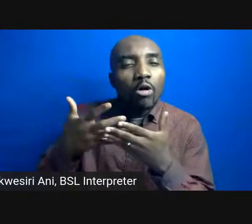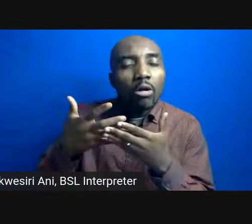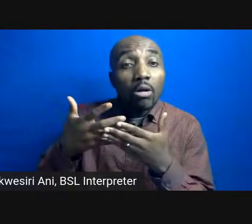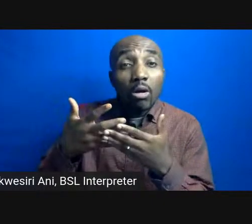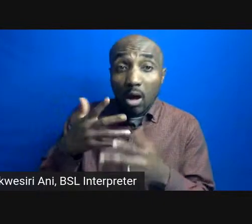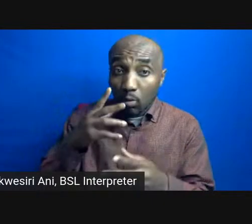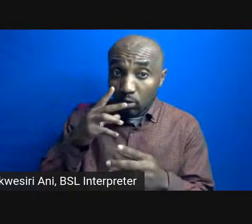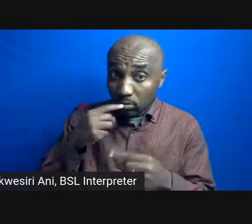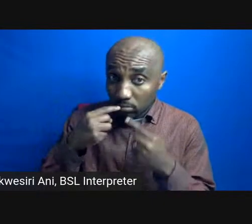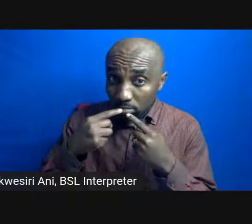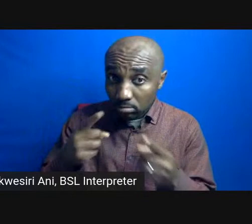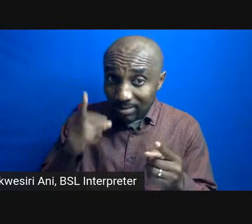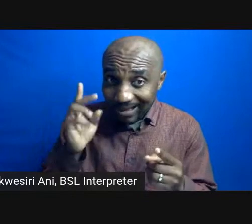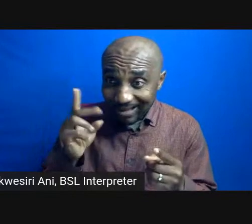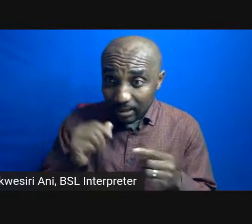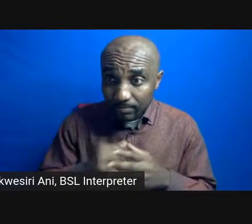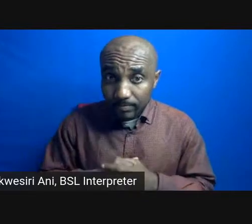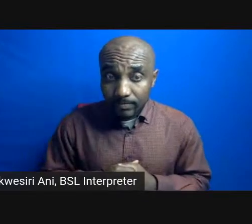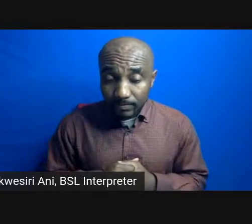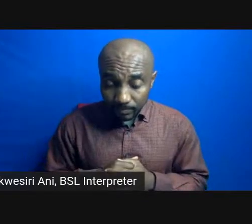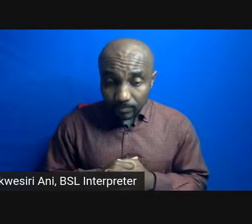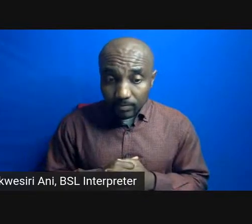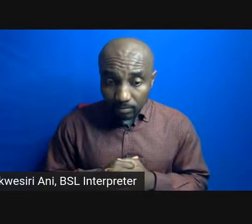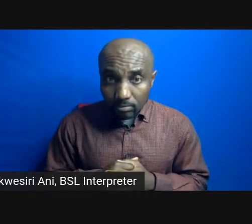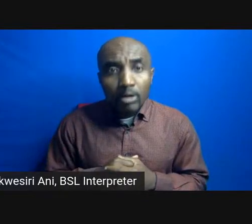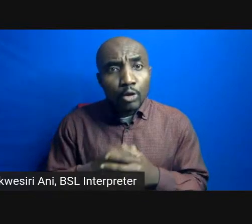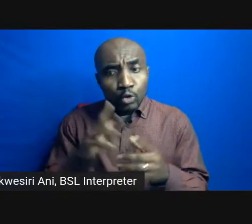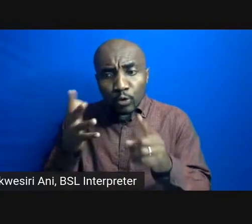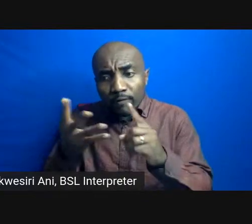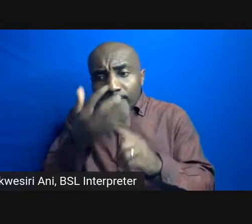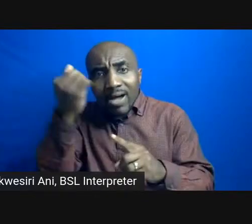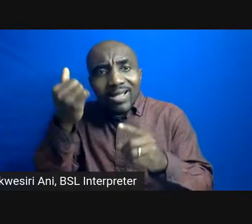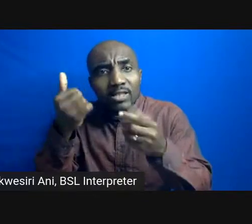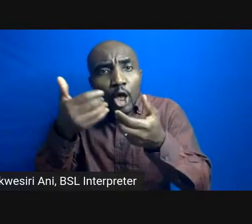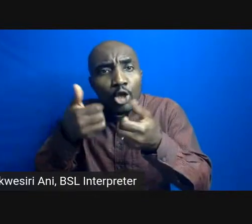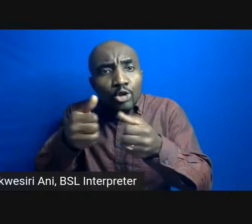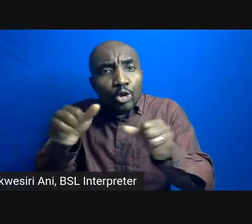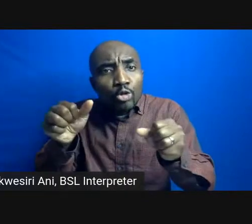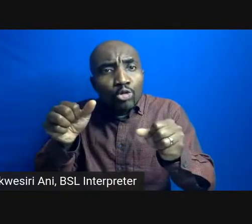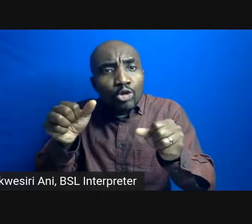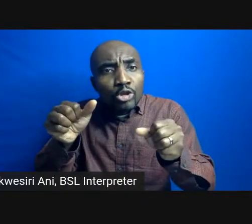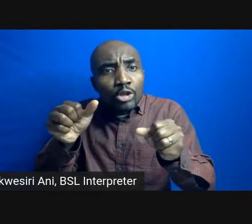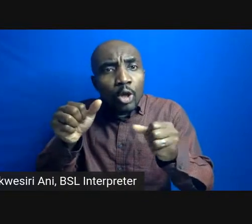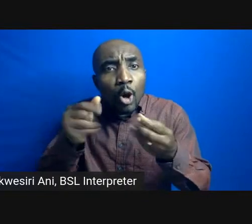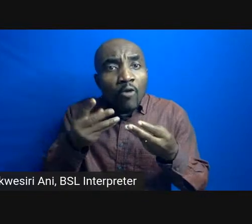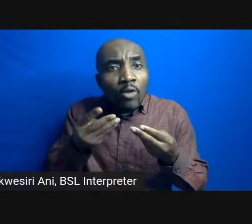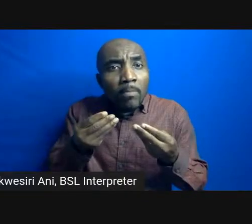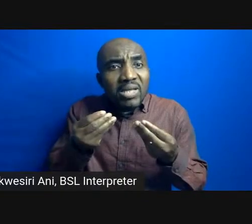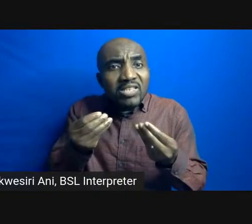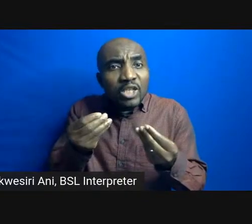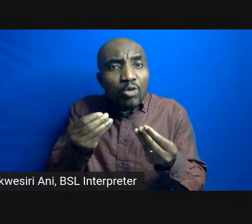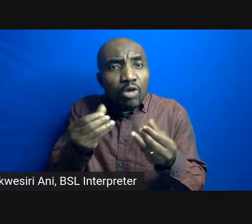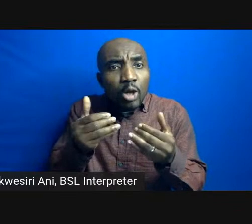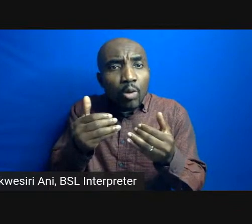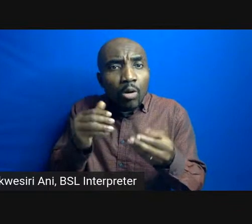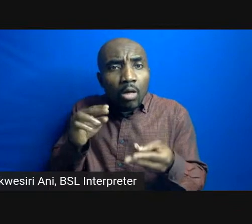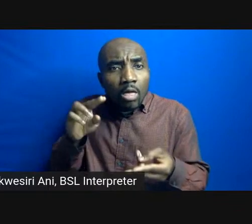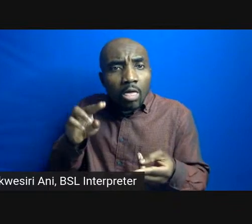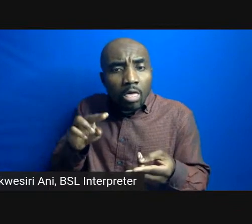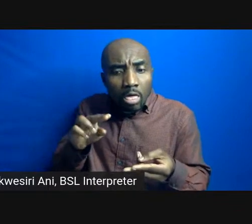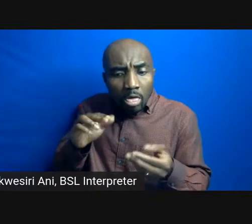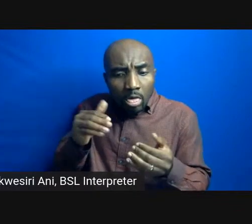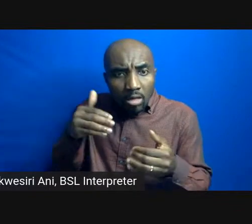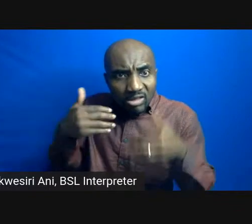back. To bring about a solution of the material indemnity problem, thus